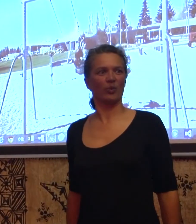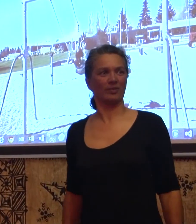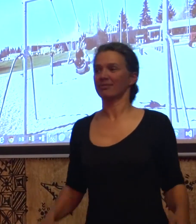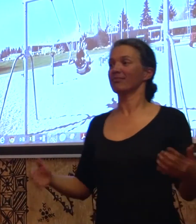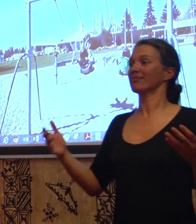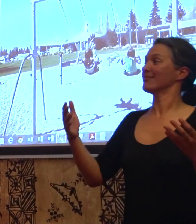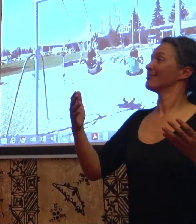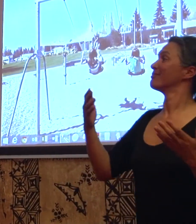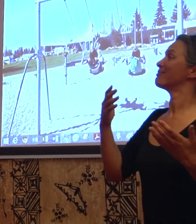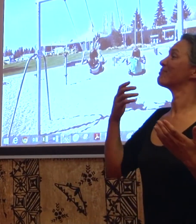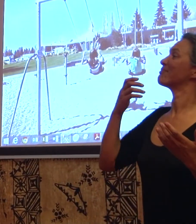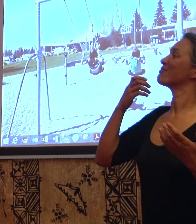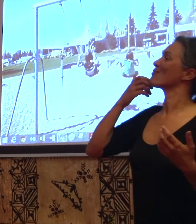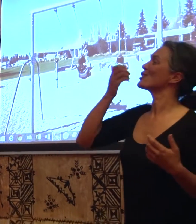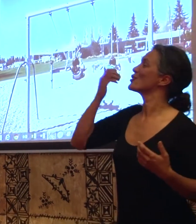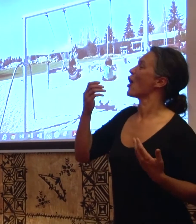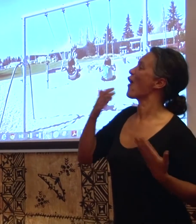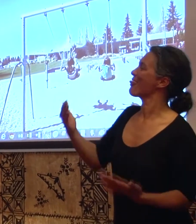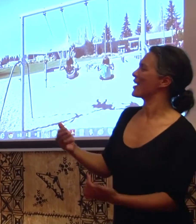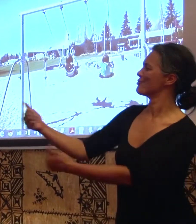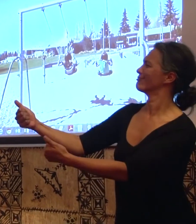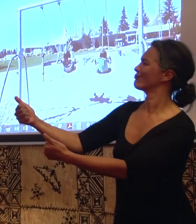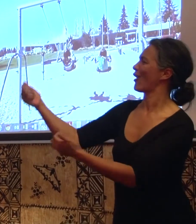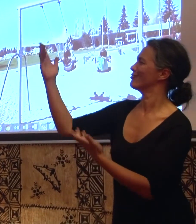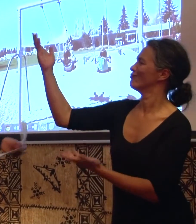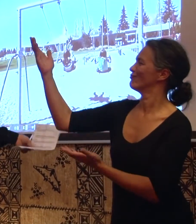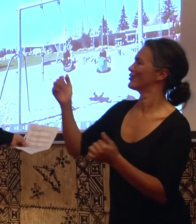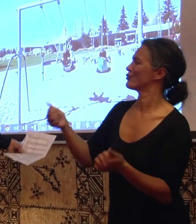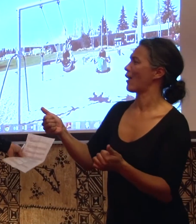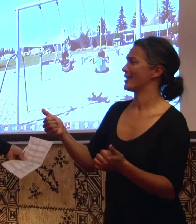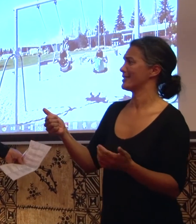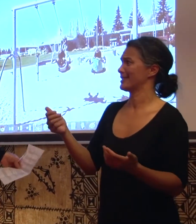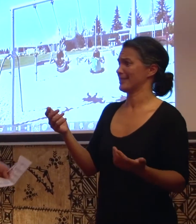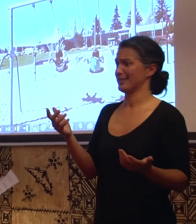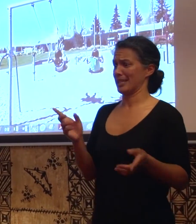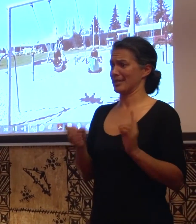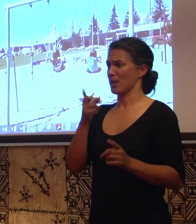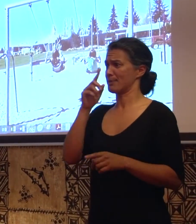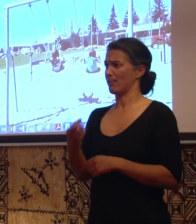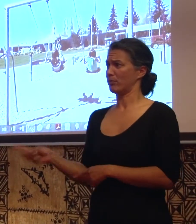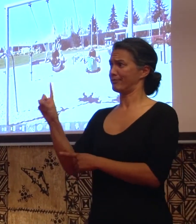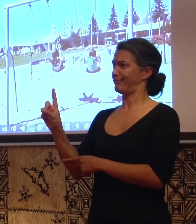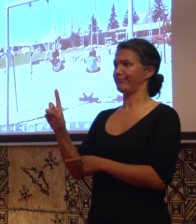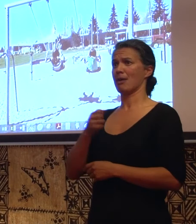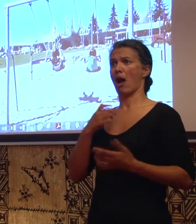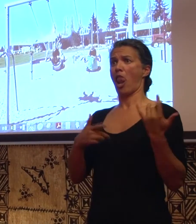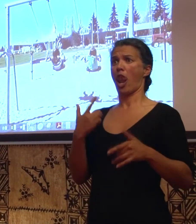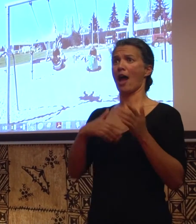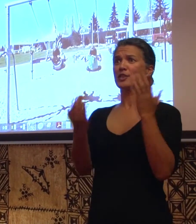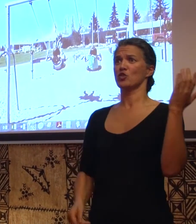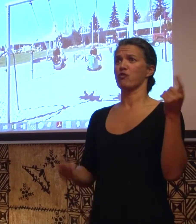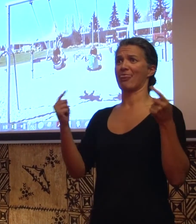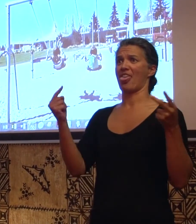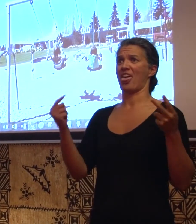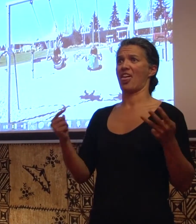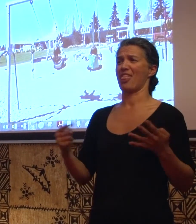Thanks, John, that was great. And even if you just do a pachakacha where you stand up and tell your life story, that's interesting. I love hearing people's life